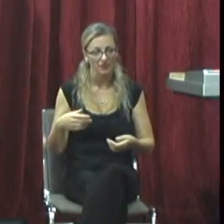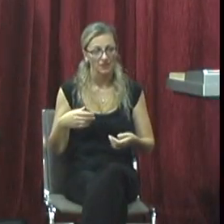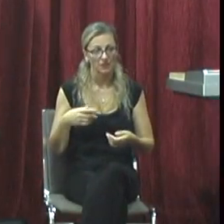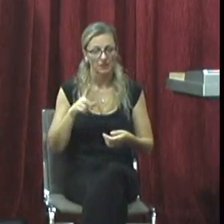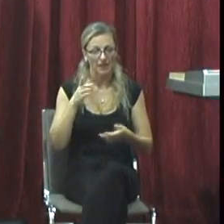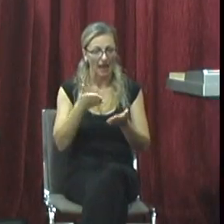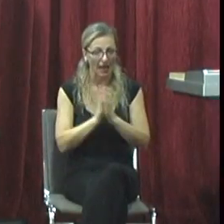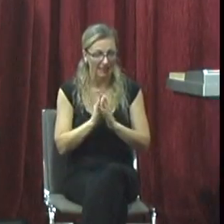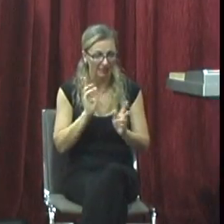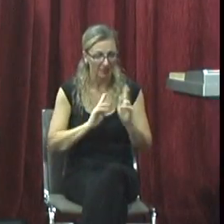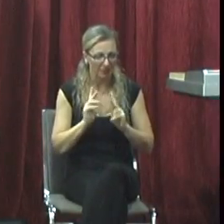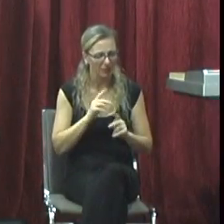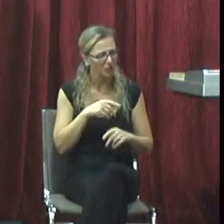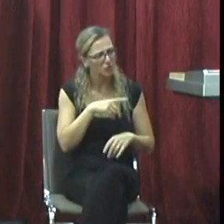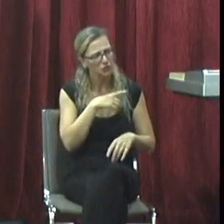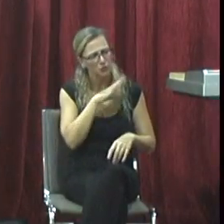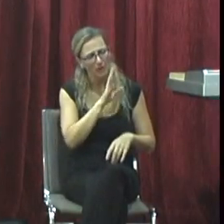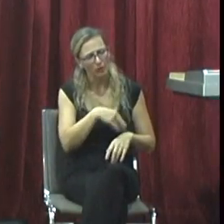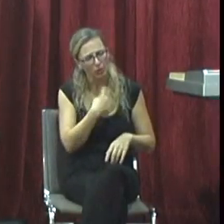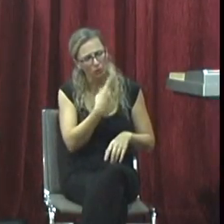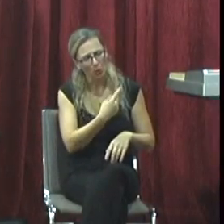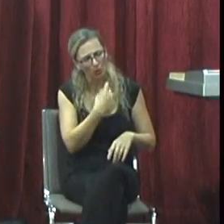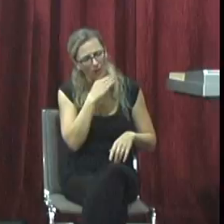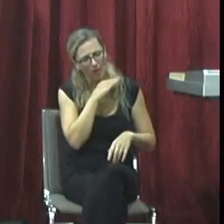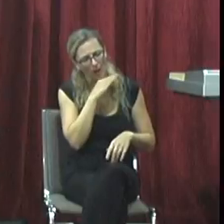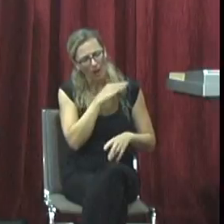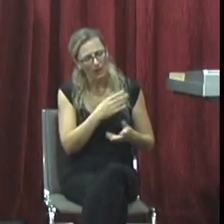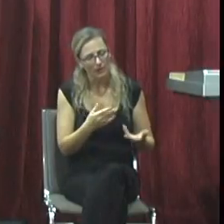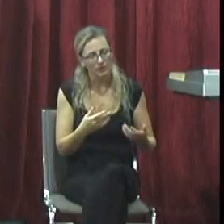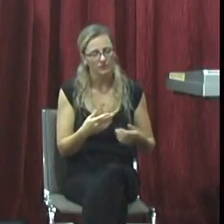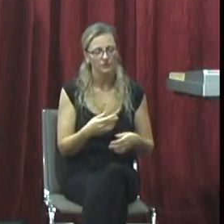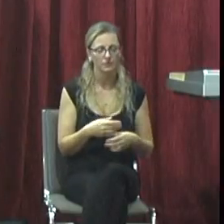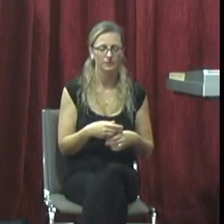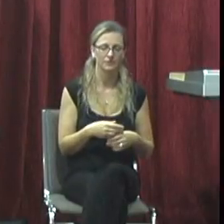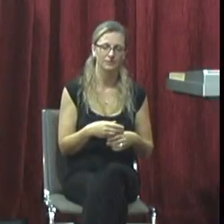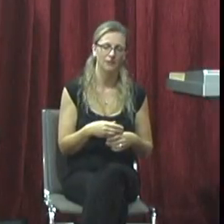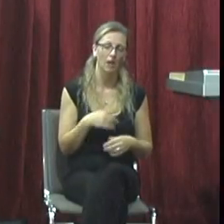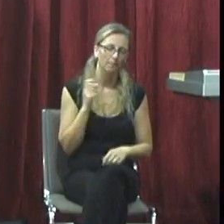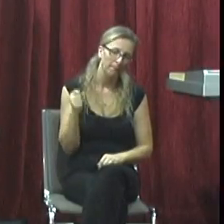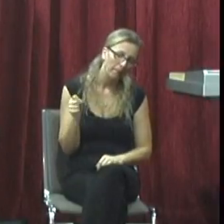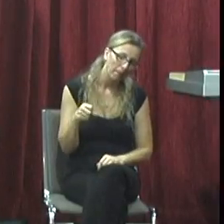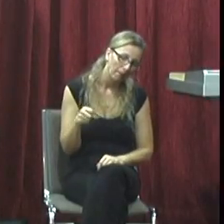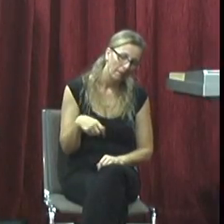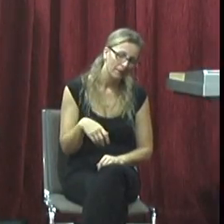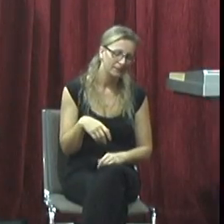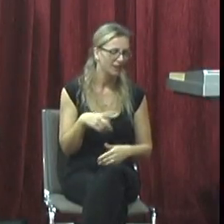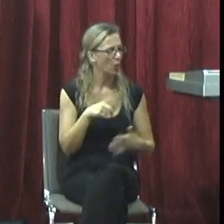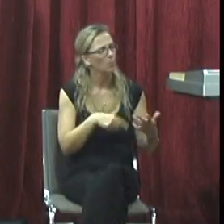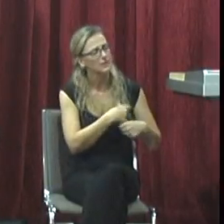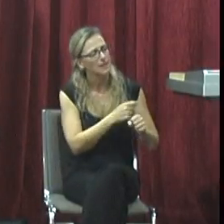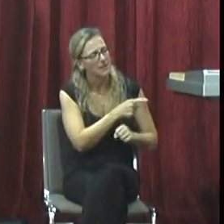And almost everybody will say, well, yeah. Well, what does that make me? You? Oh, a normal person. Everybody lies.